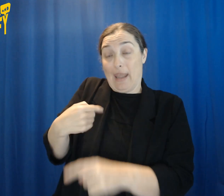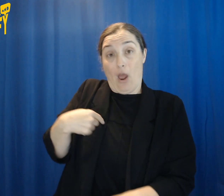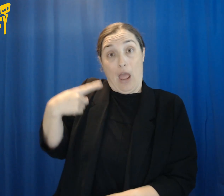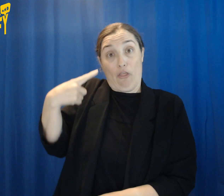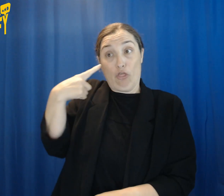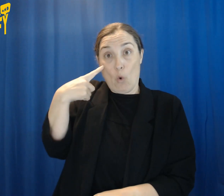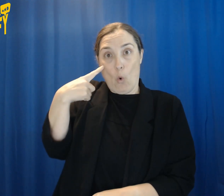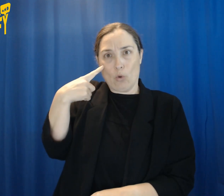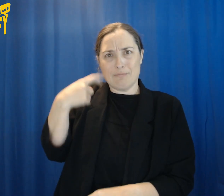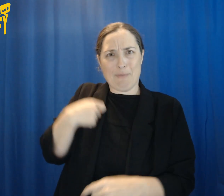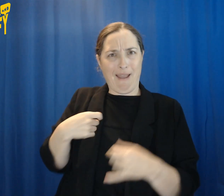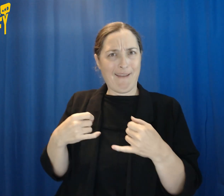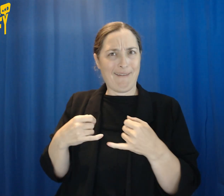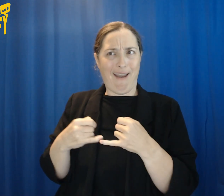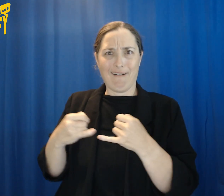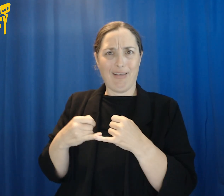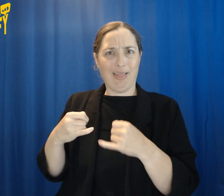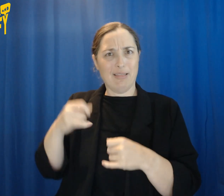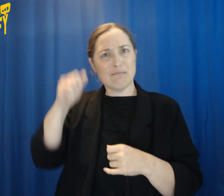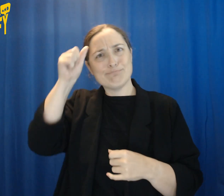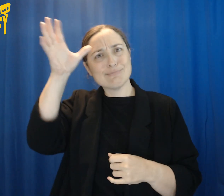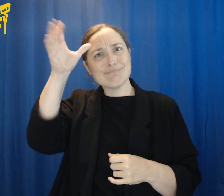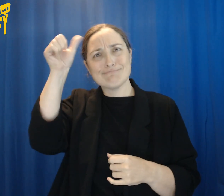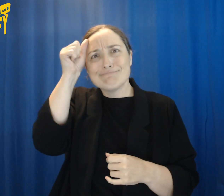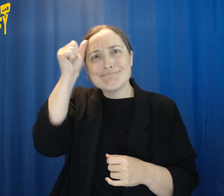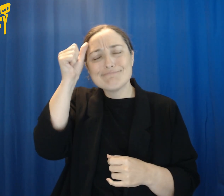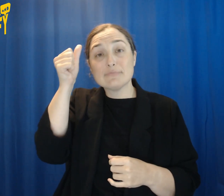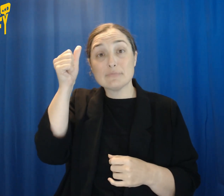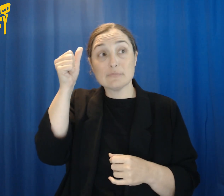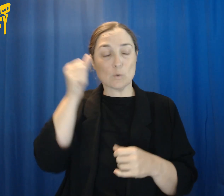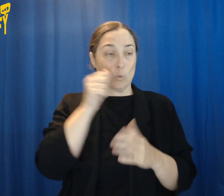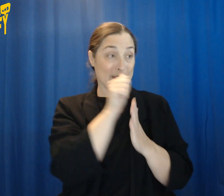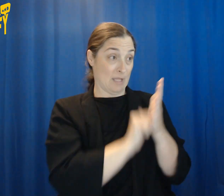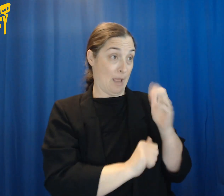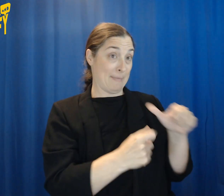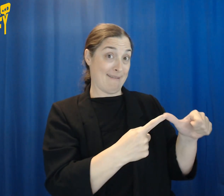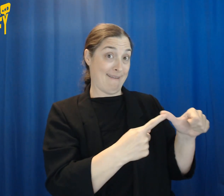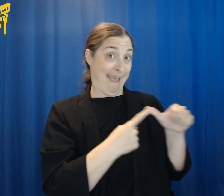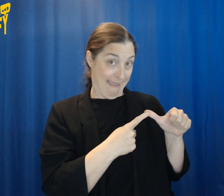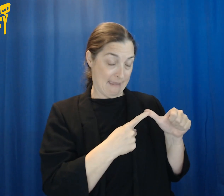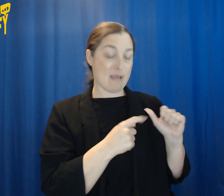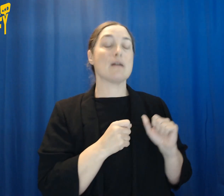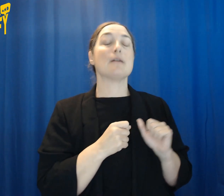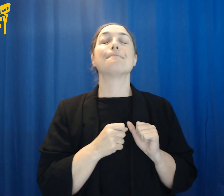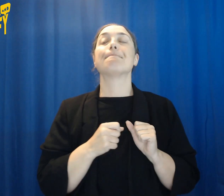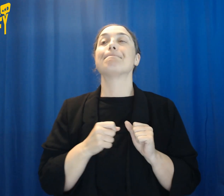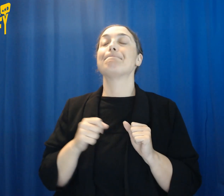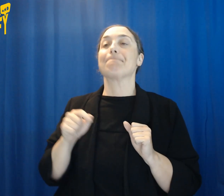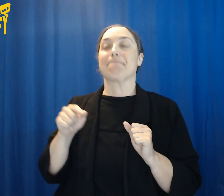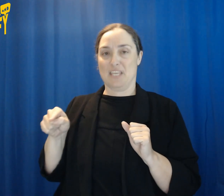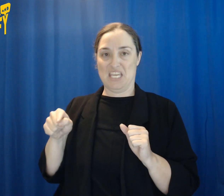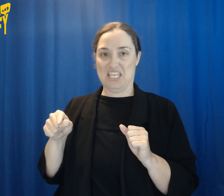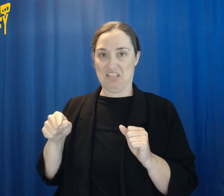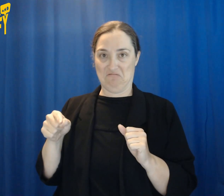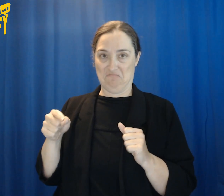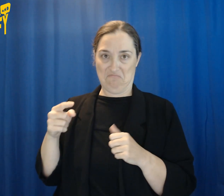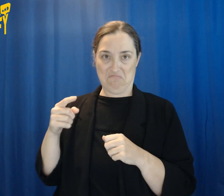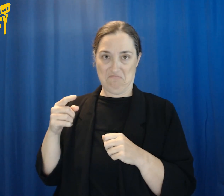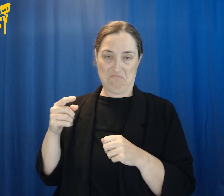was talking about. So I got an A for the assignment. He got pissed off and went and probably, I'm assuming, argued with the